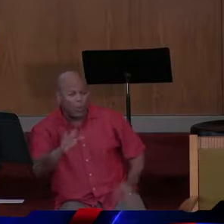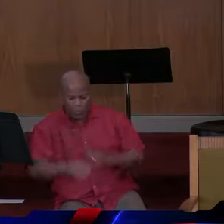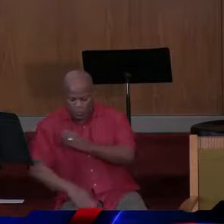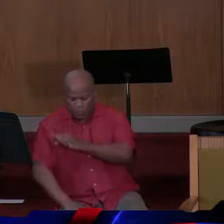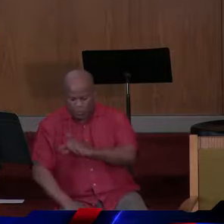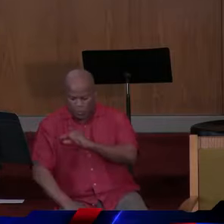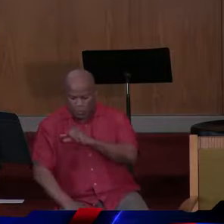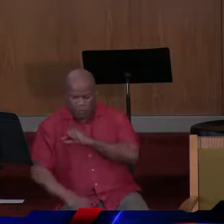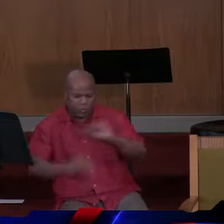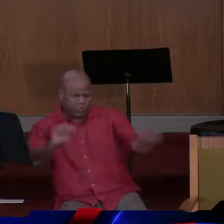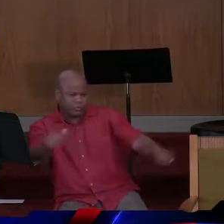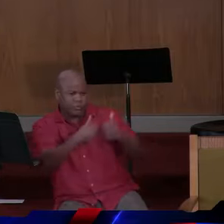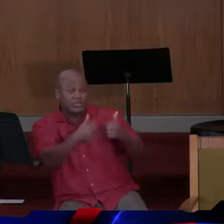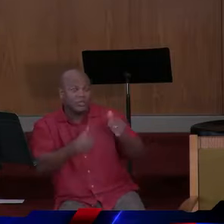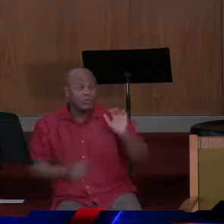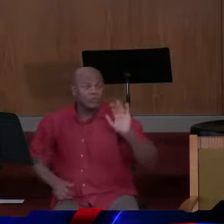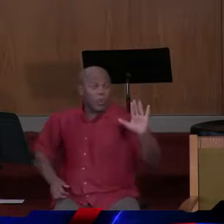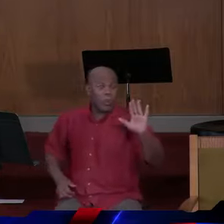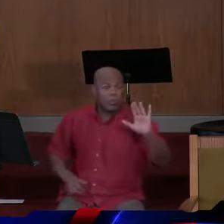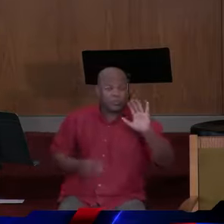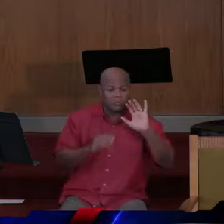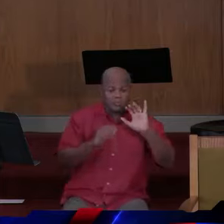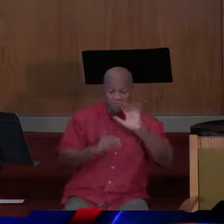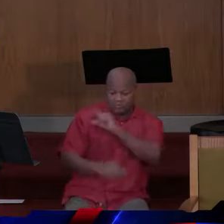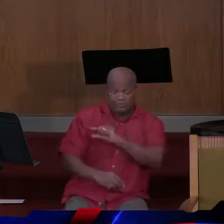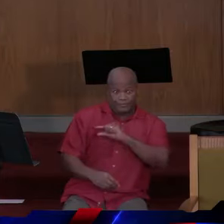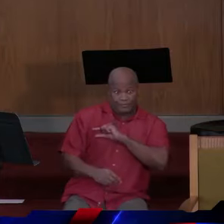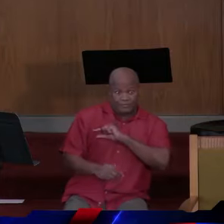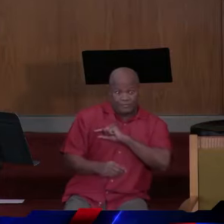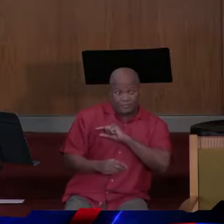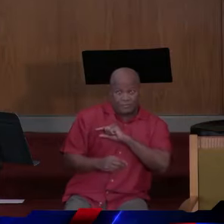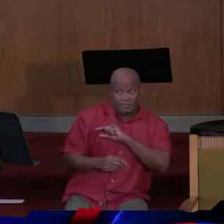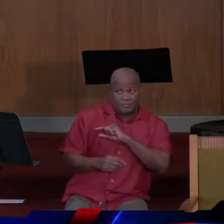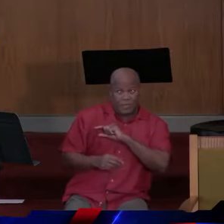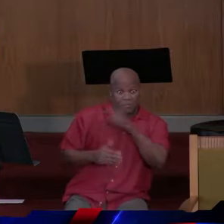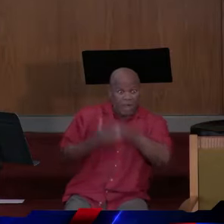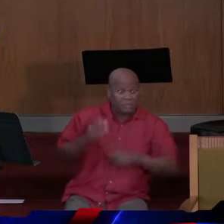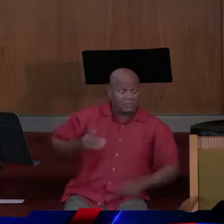be challenged. Is your integrity at a price?